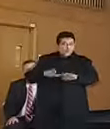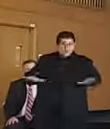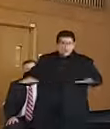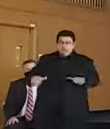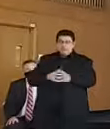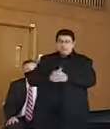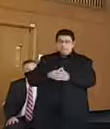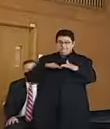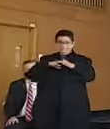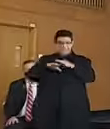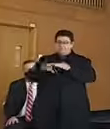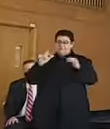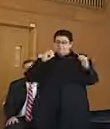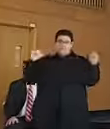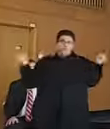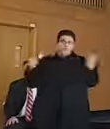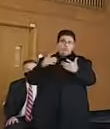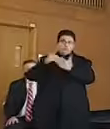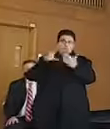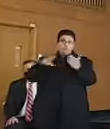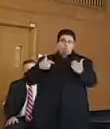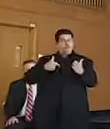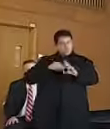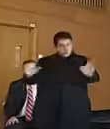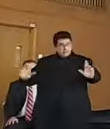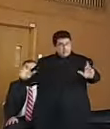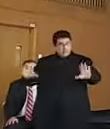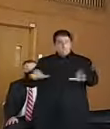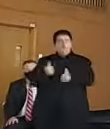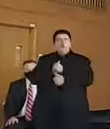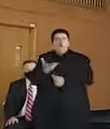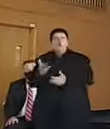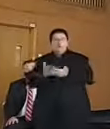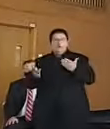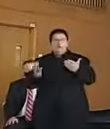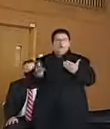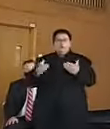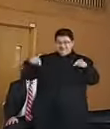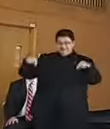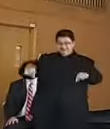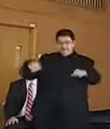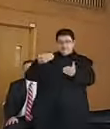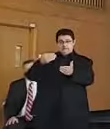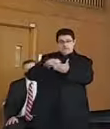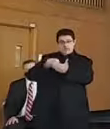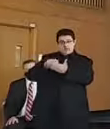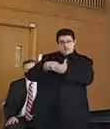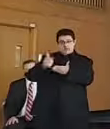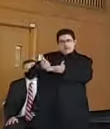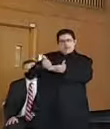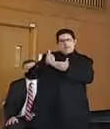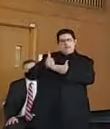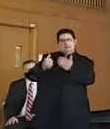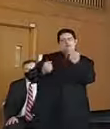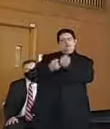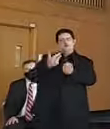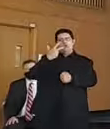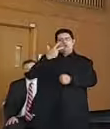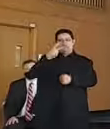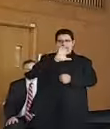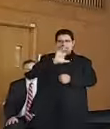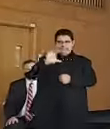all students. So we're prepared to do a few things. This money helps to support the 3 C's. That